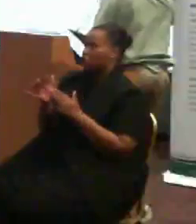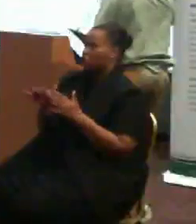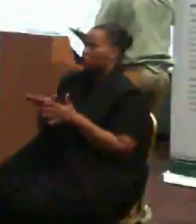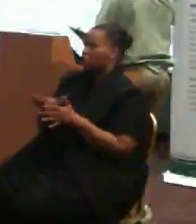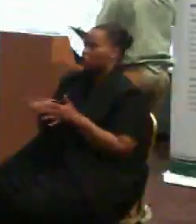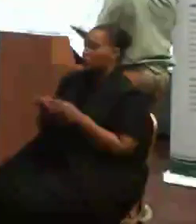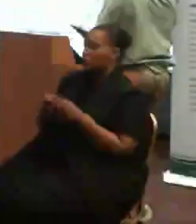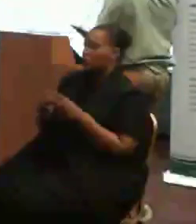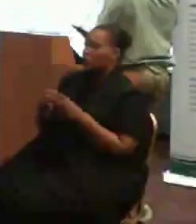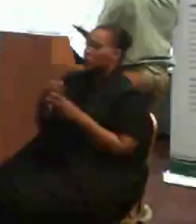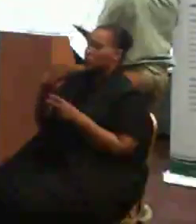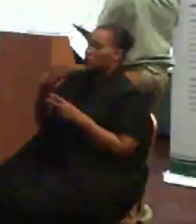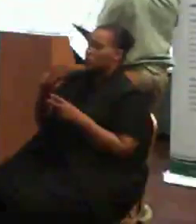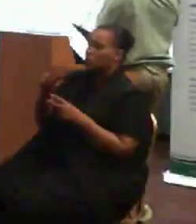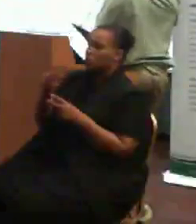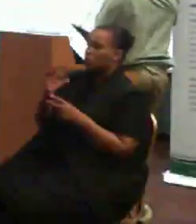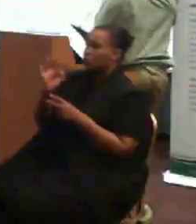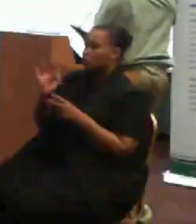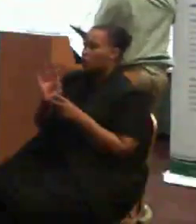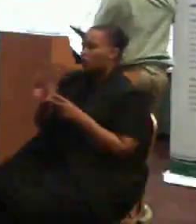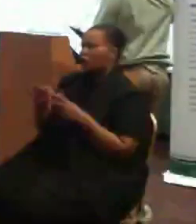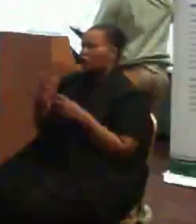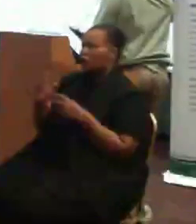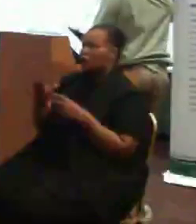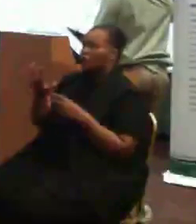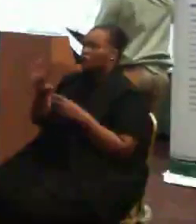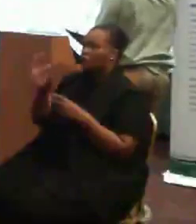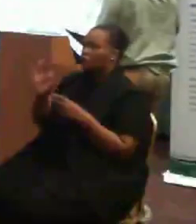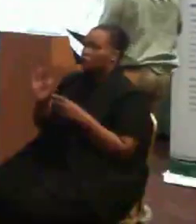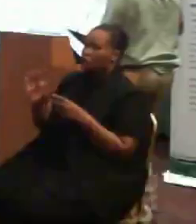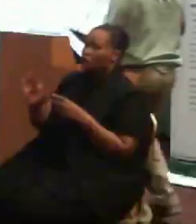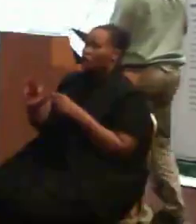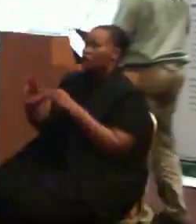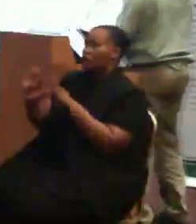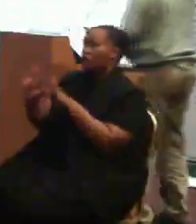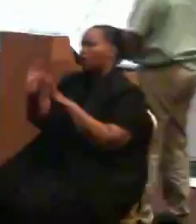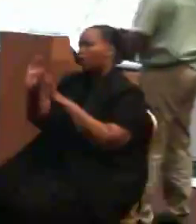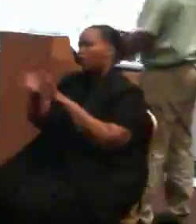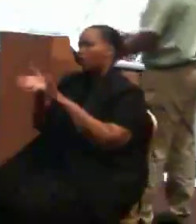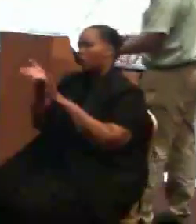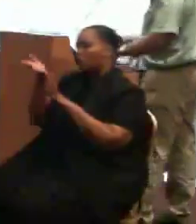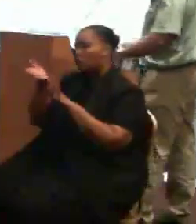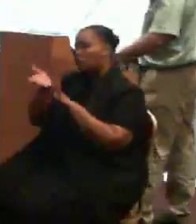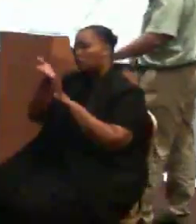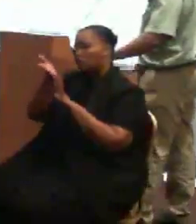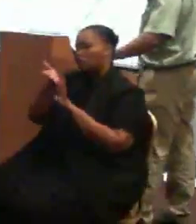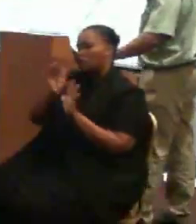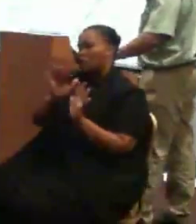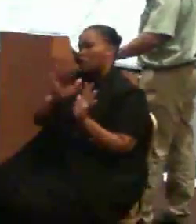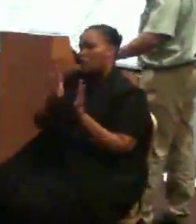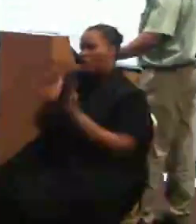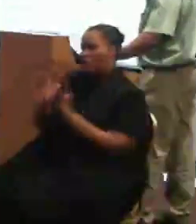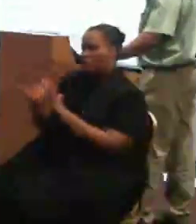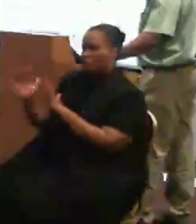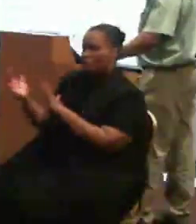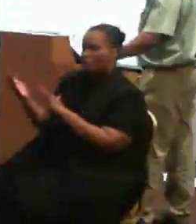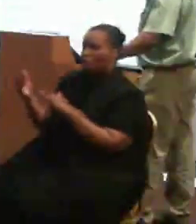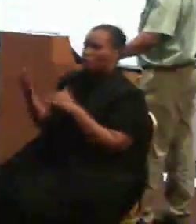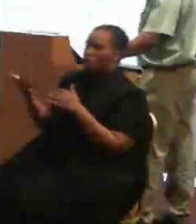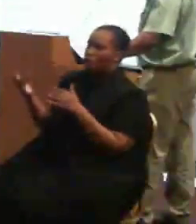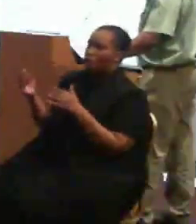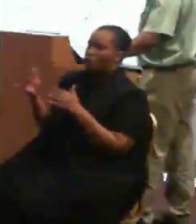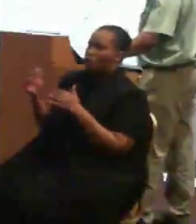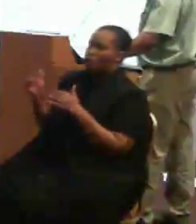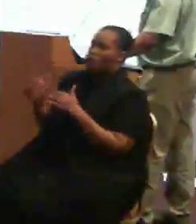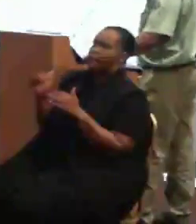was 3%, or if the increase was 5%, or if the increase was 10%, and the higher increase of